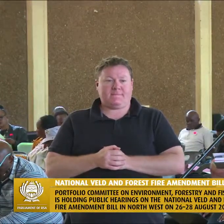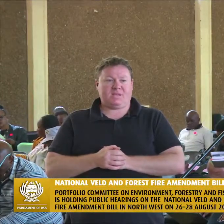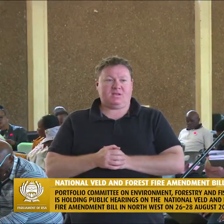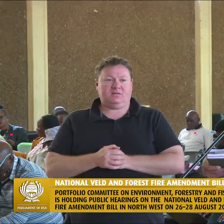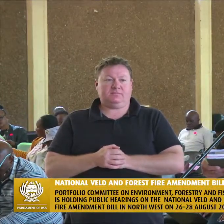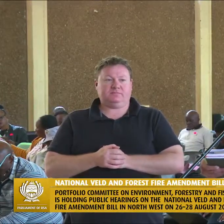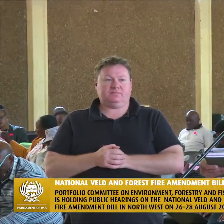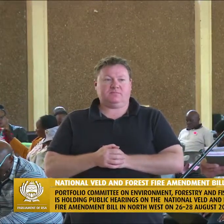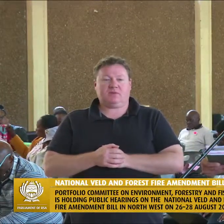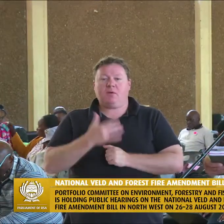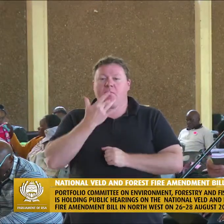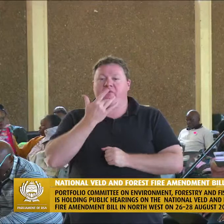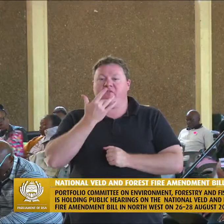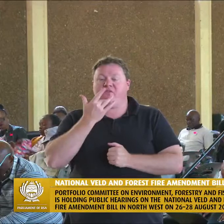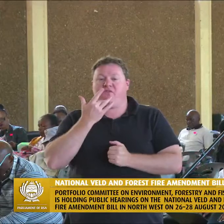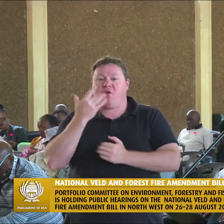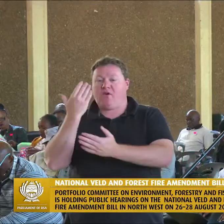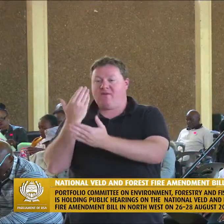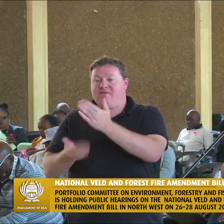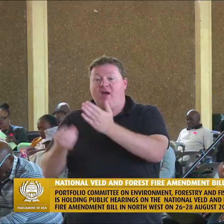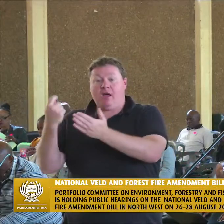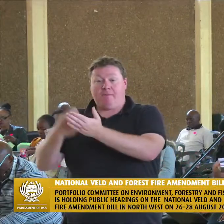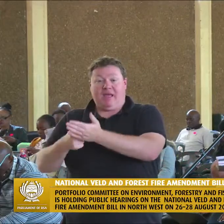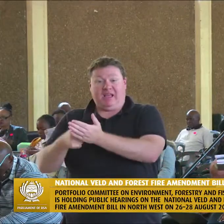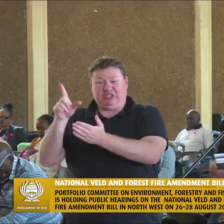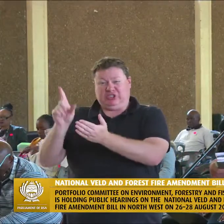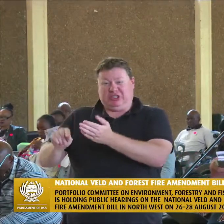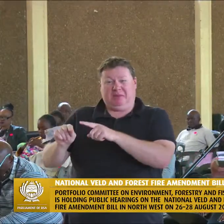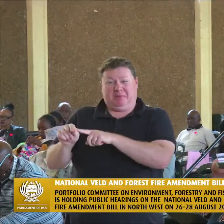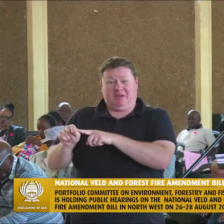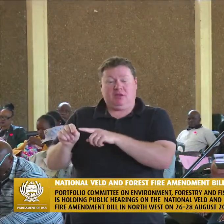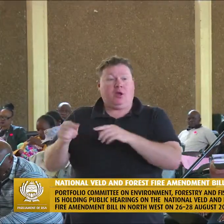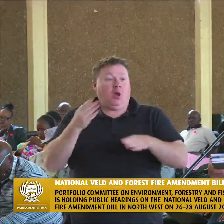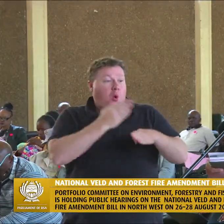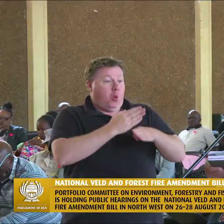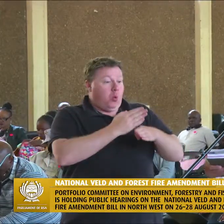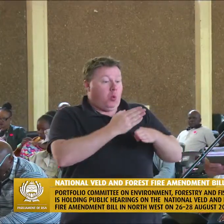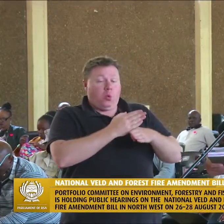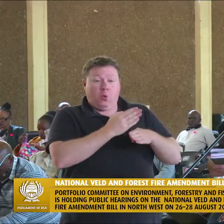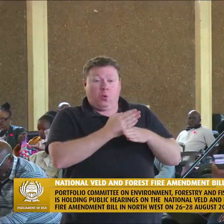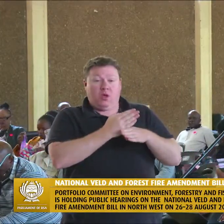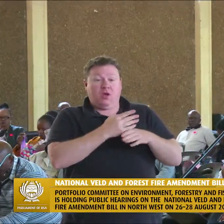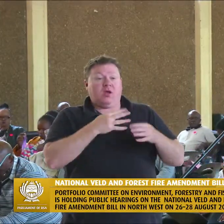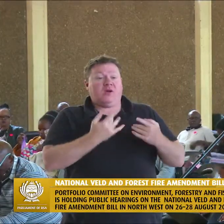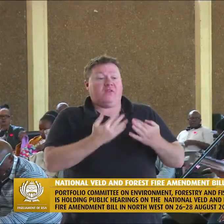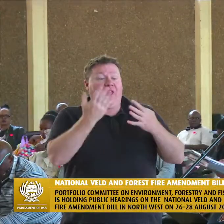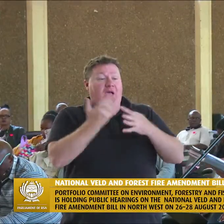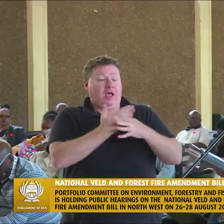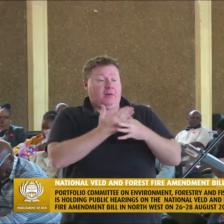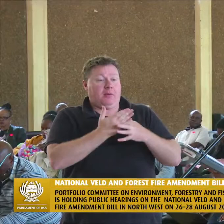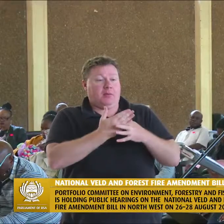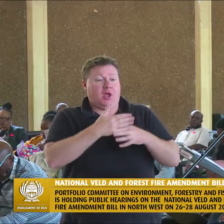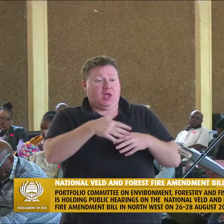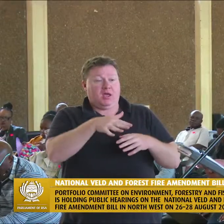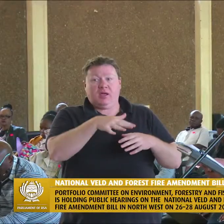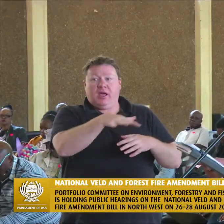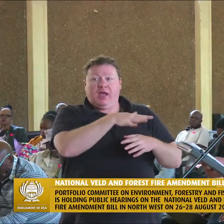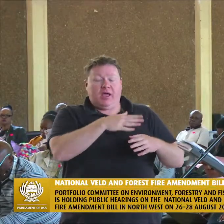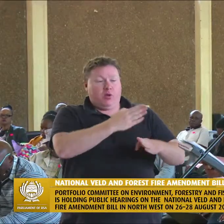they would rather pay the fine because it's cheaper than doing the fire break work holy